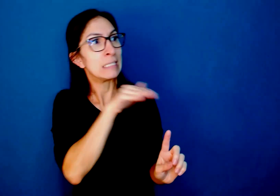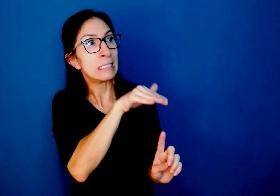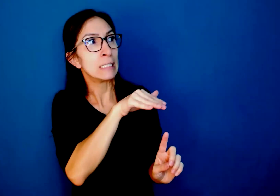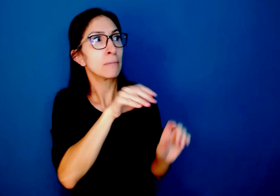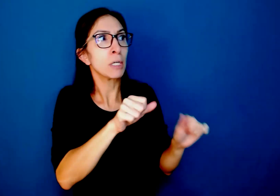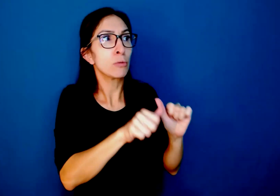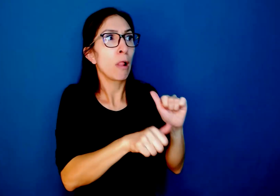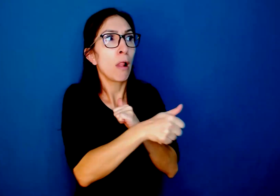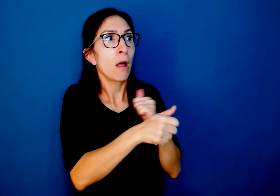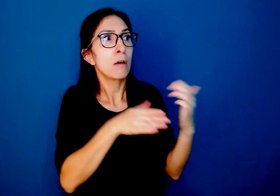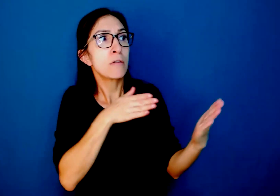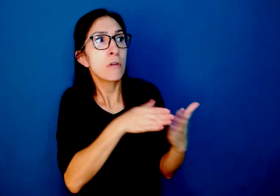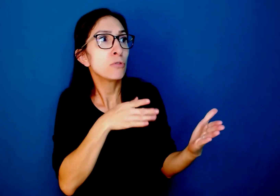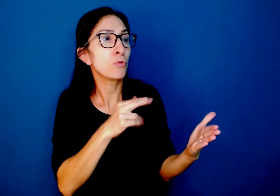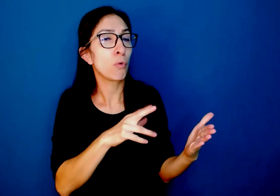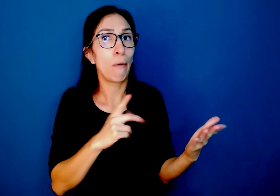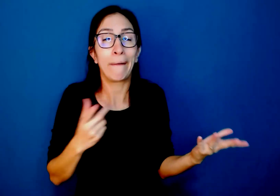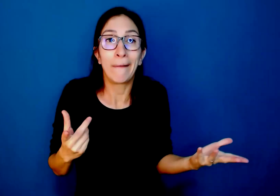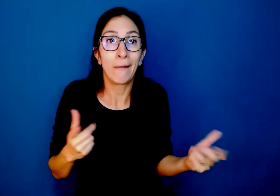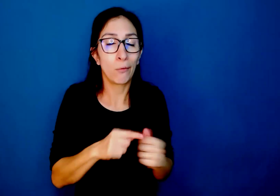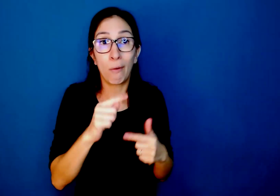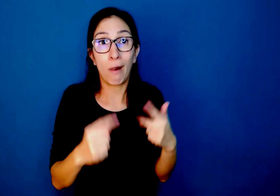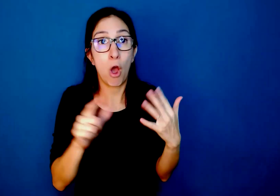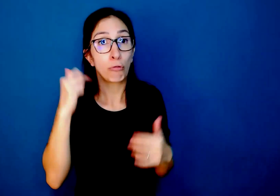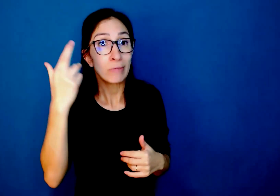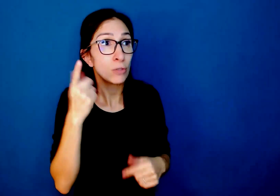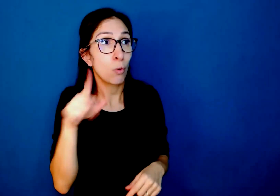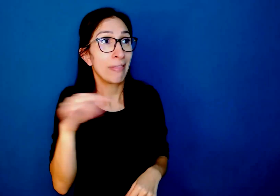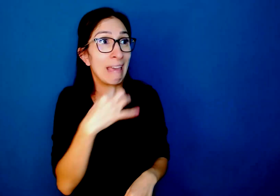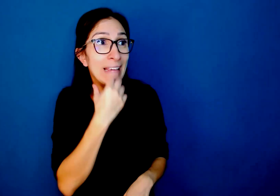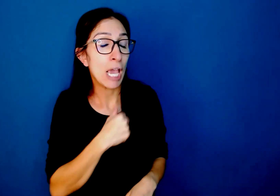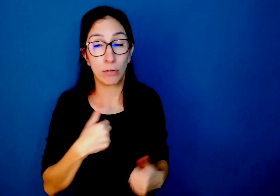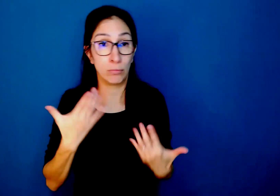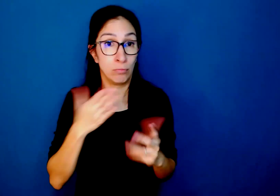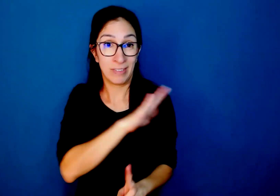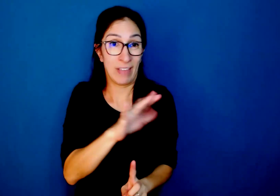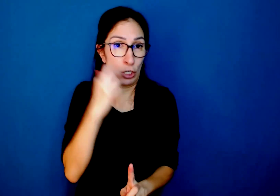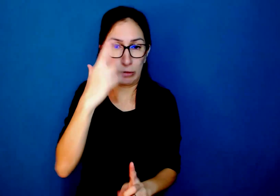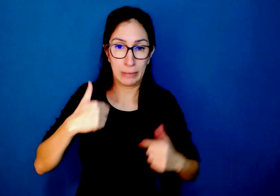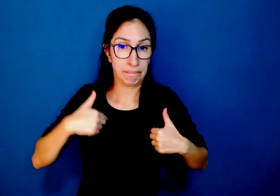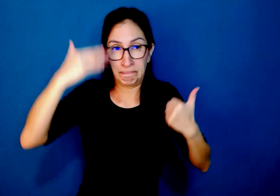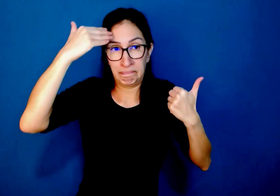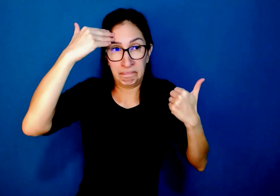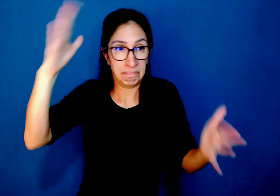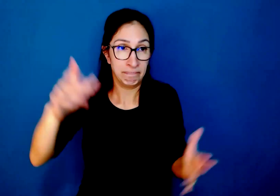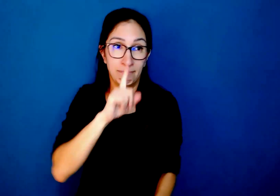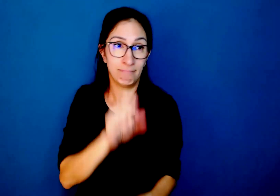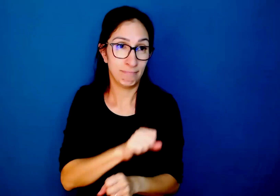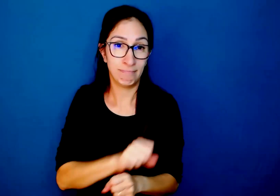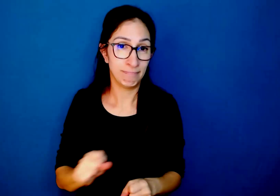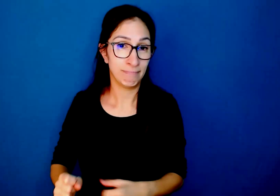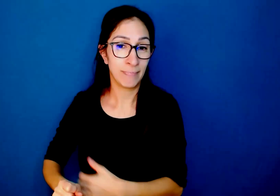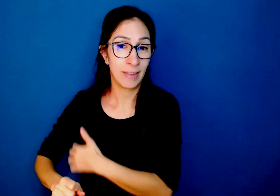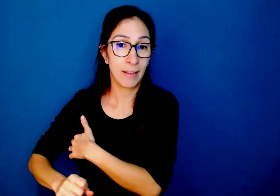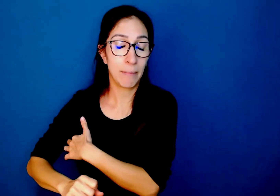or other reasons, or maybe because they care. I'm not, I don't really know, to be honest. That's not sarcasm. But